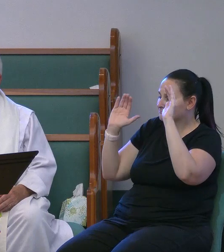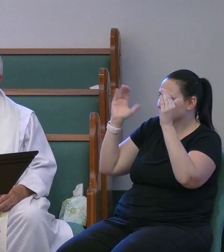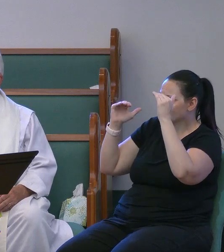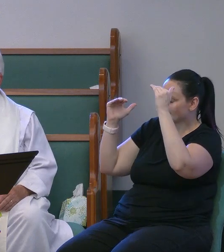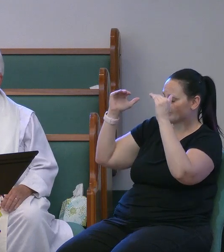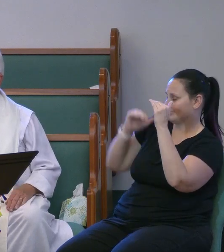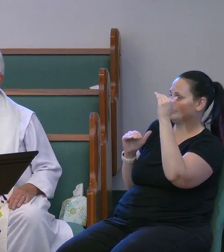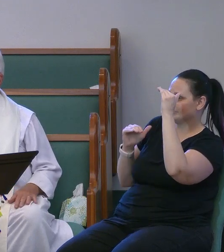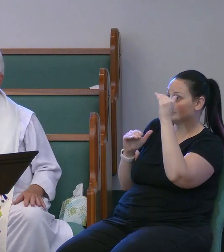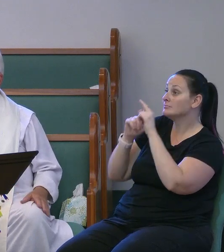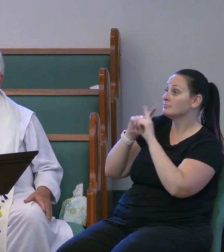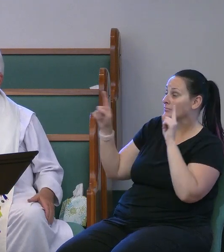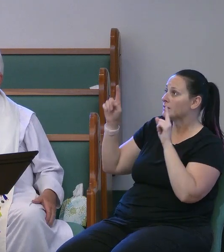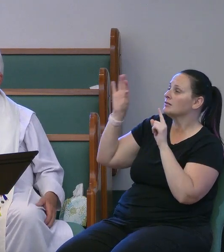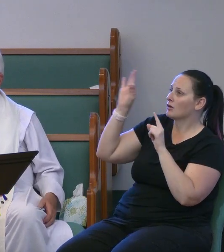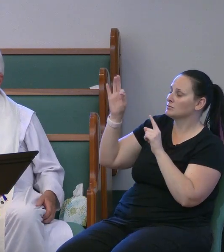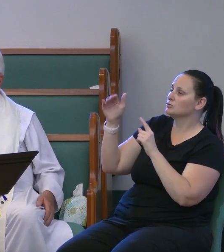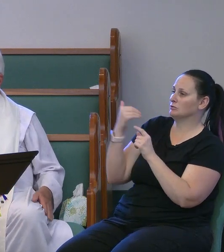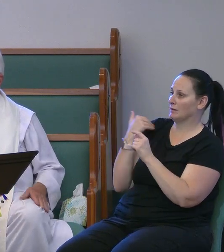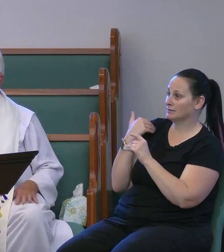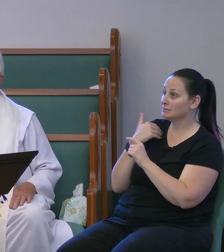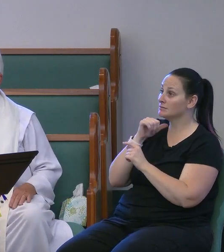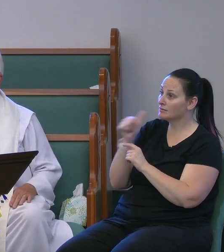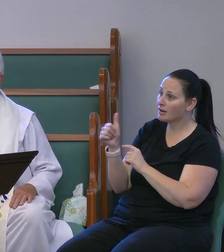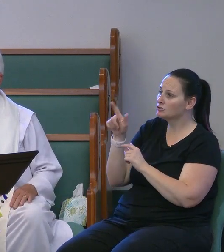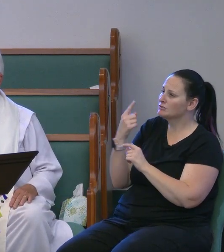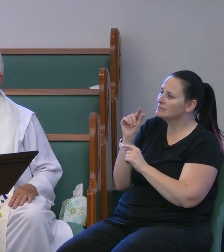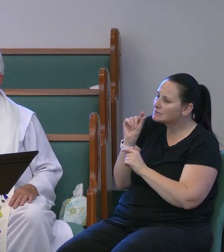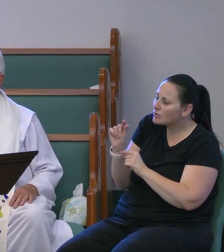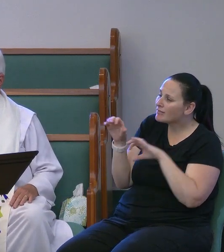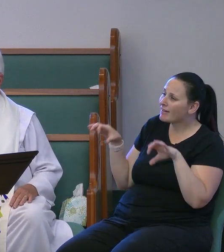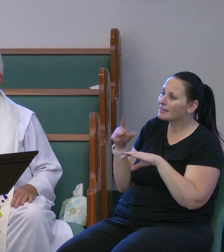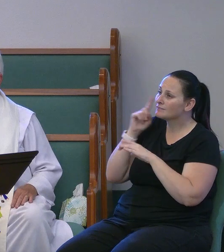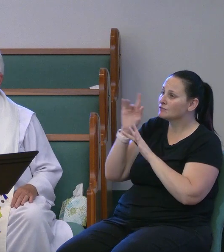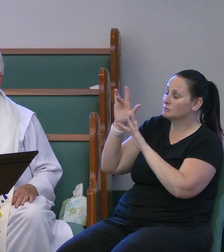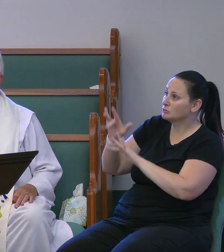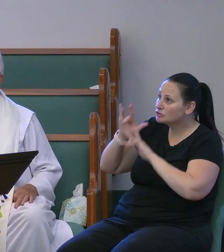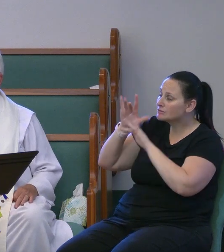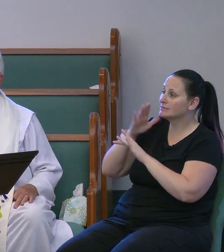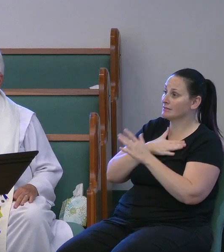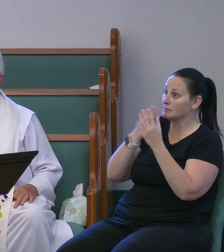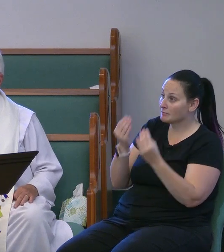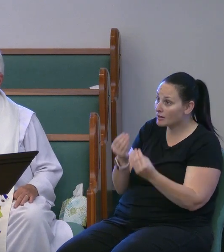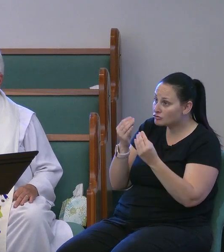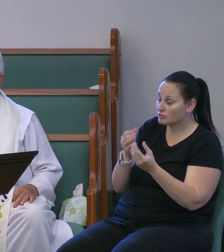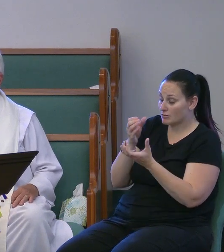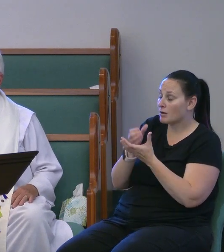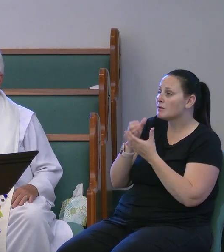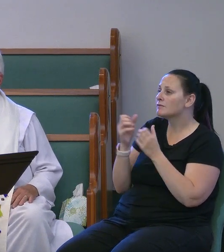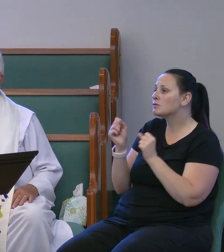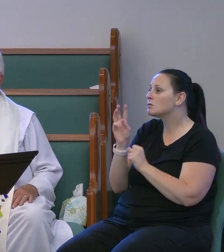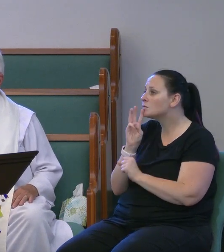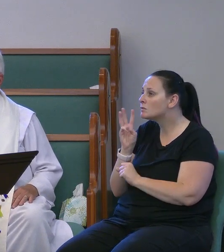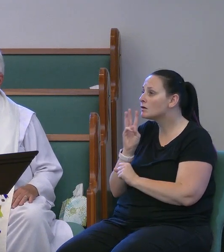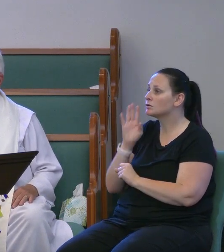comparison. The gospel reminds us that not even the smallest act of mercy and compassion, a cup of cold